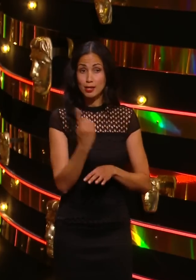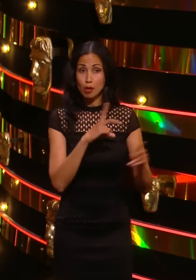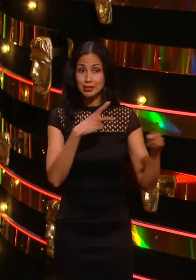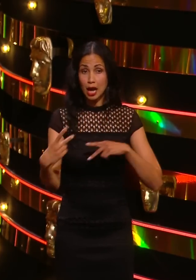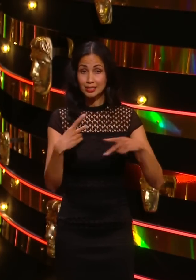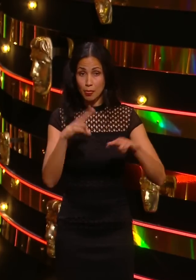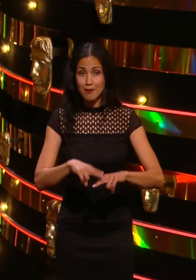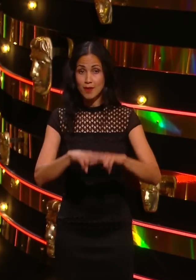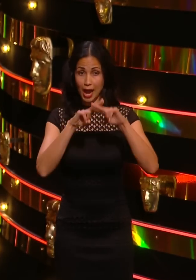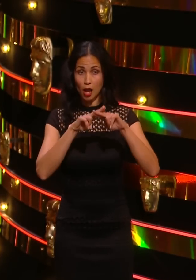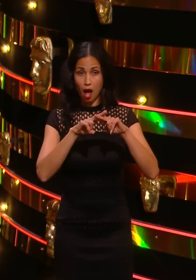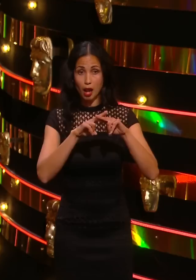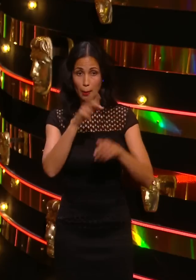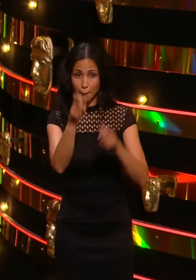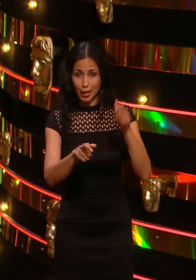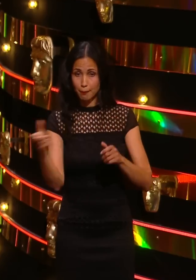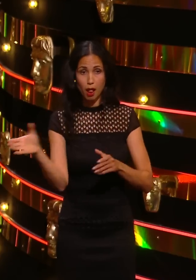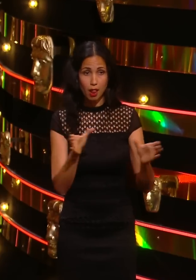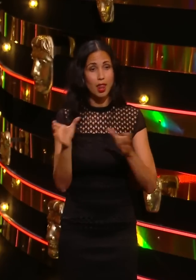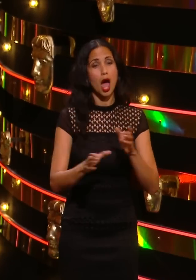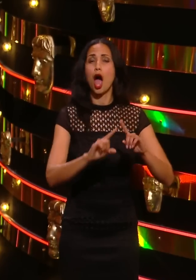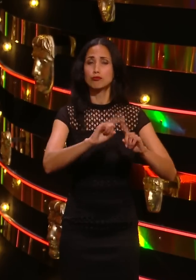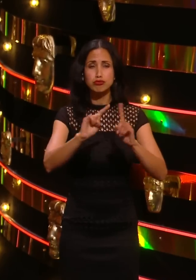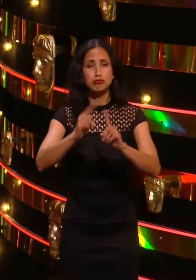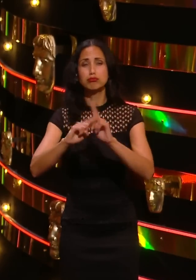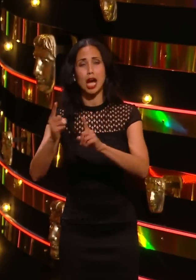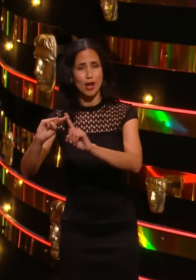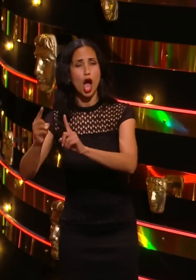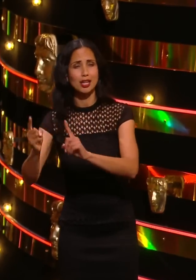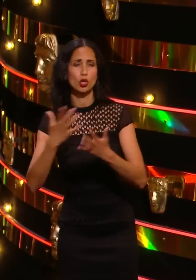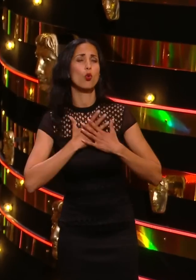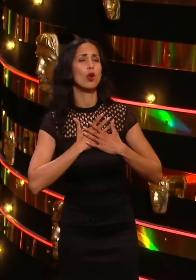final we ever had. So you are an absolute genius, Sarah. Thank you. We love you.